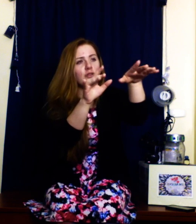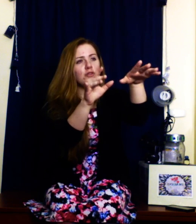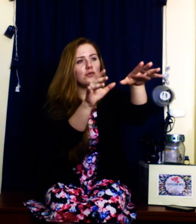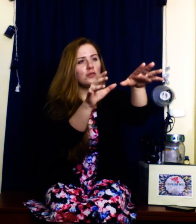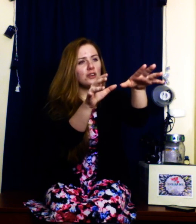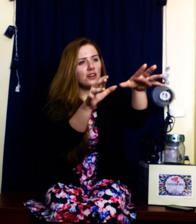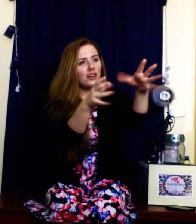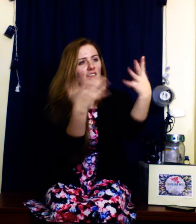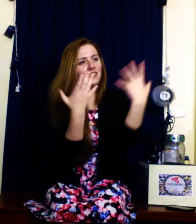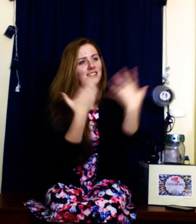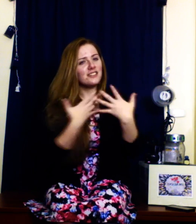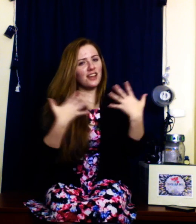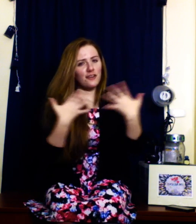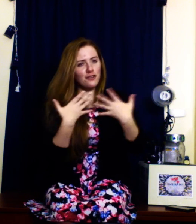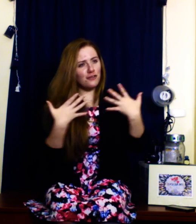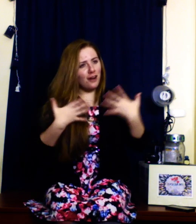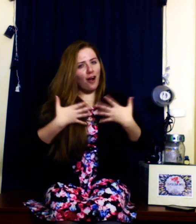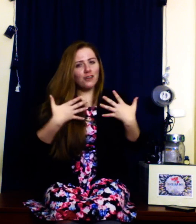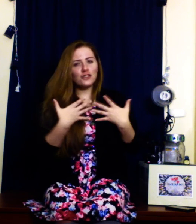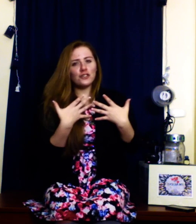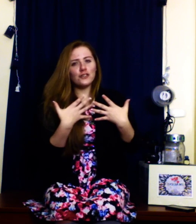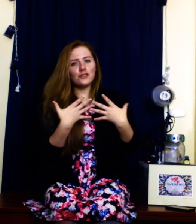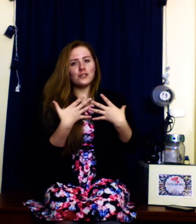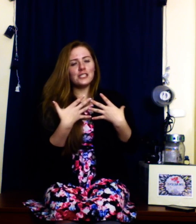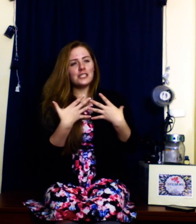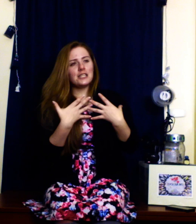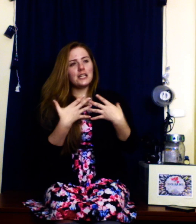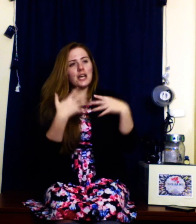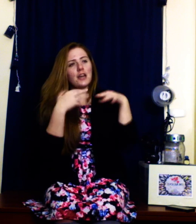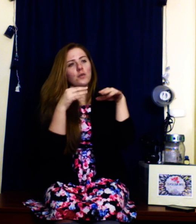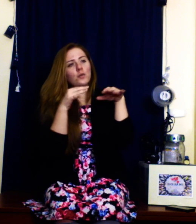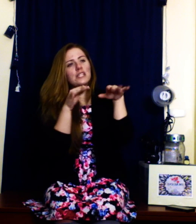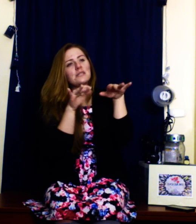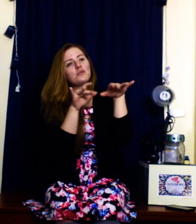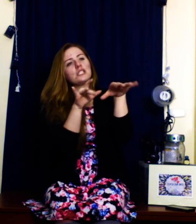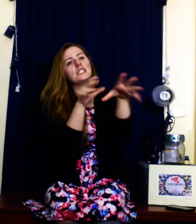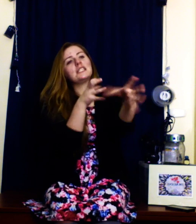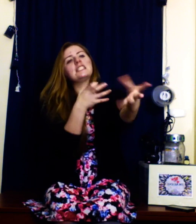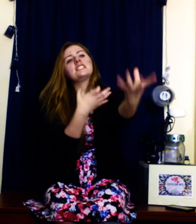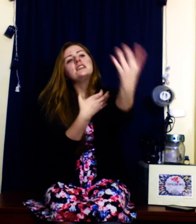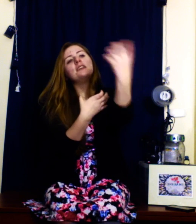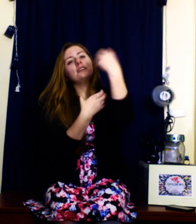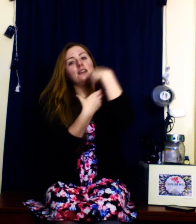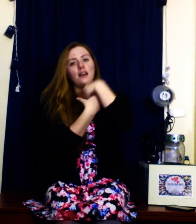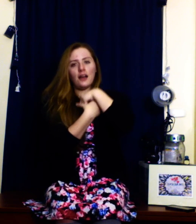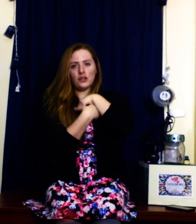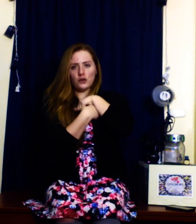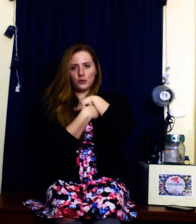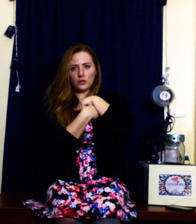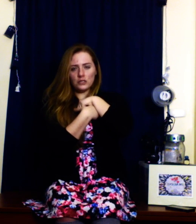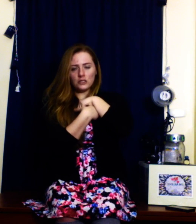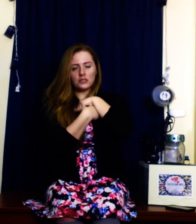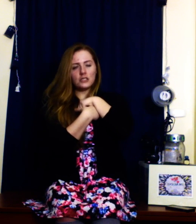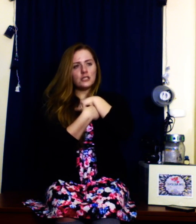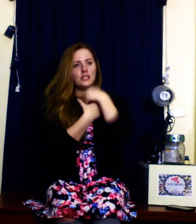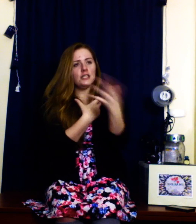you and scare you and haunt you, and whispering it's got you, and